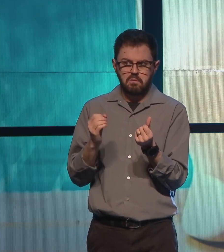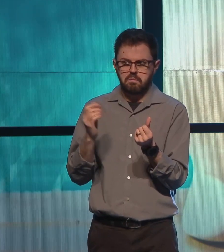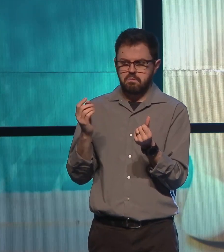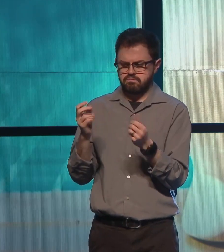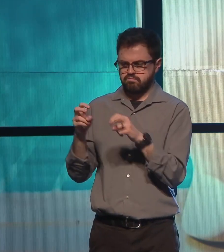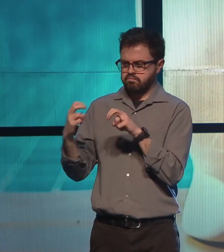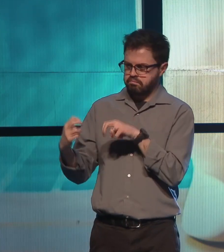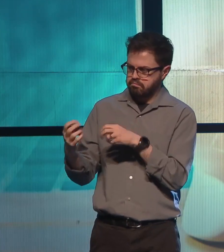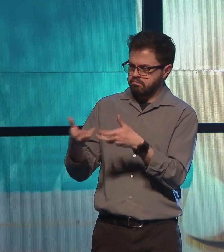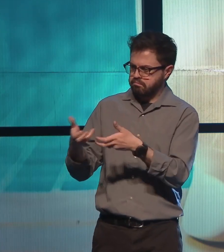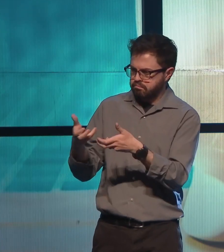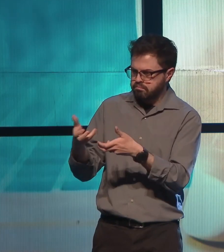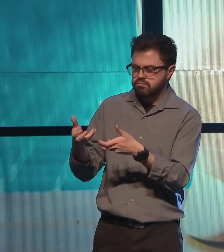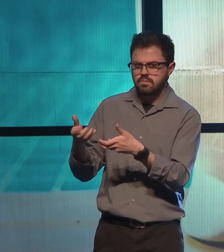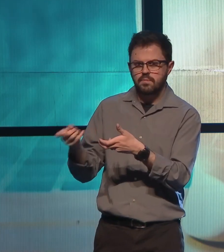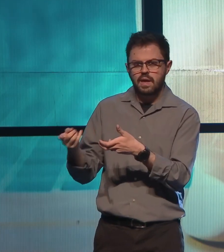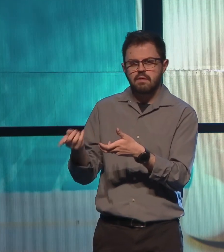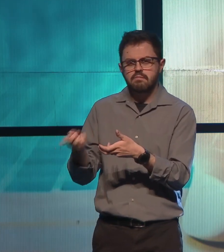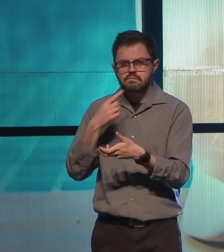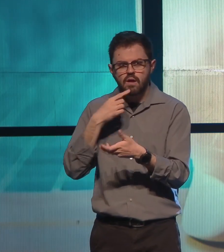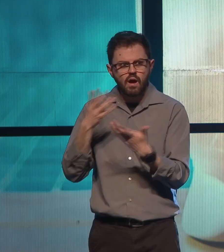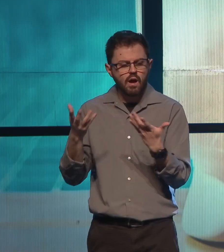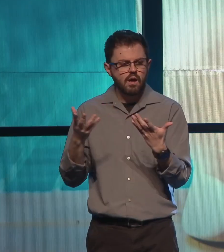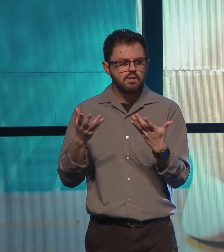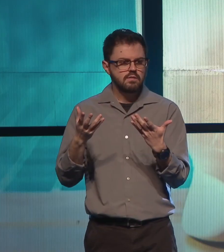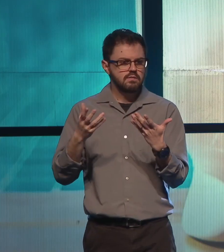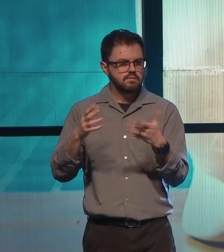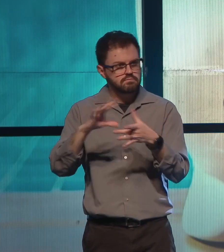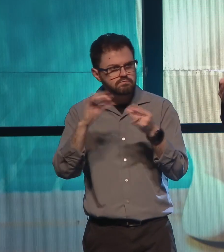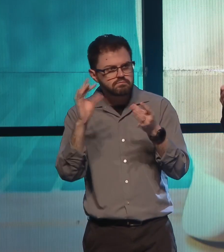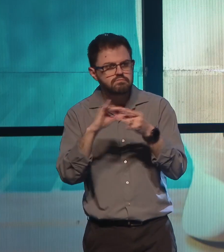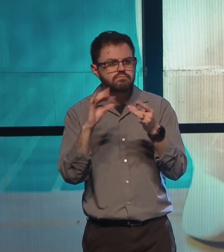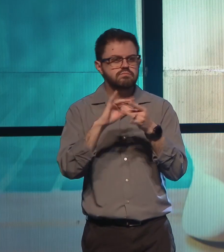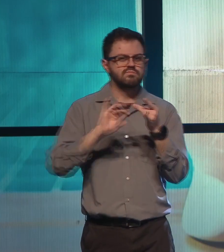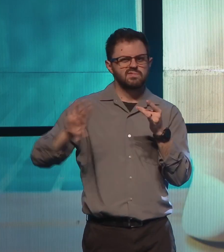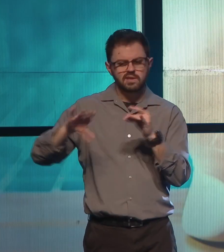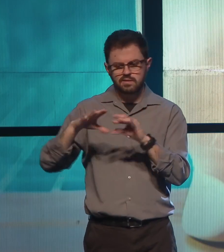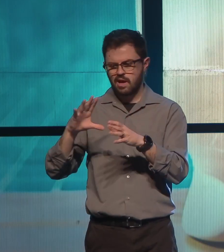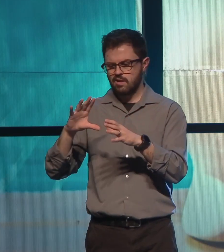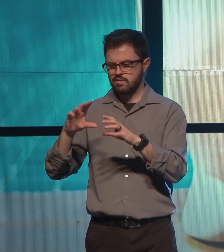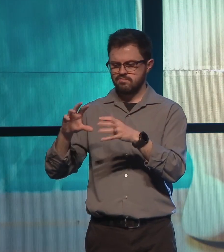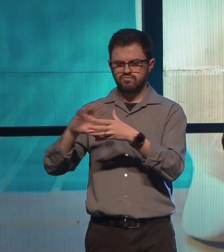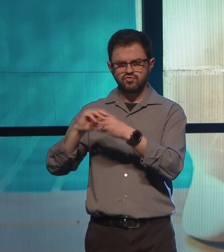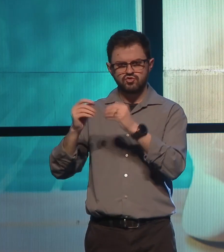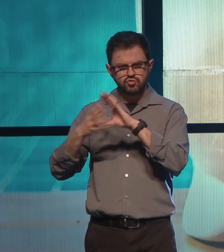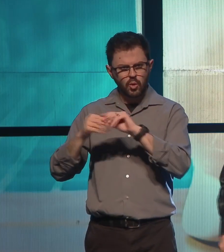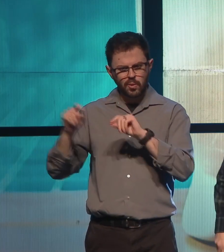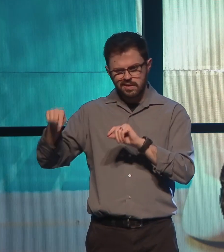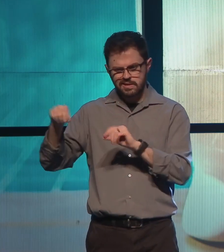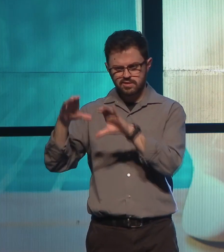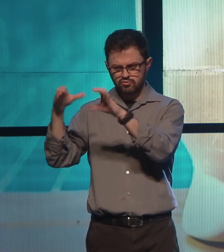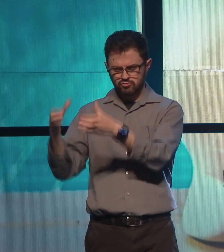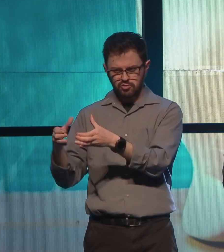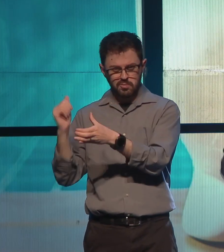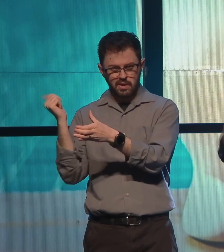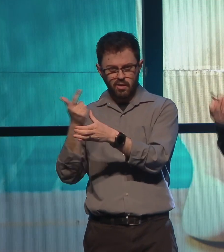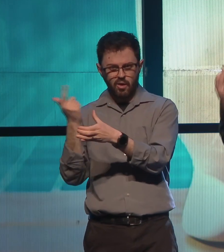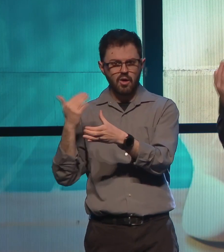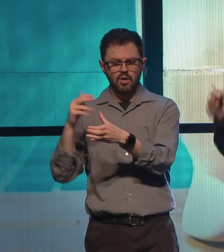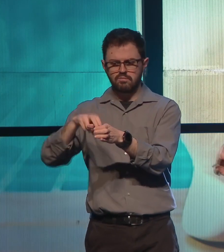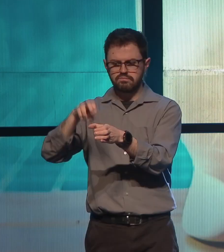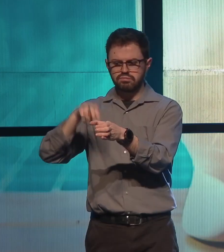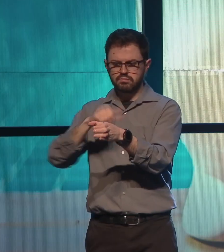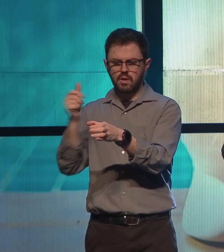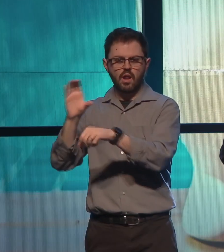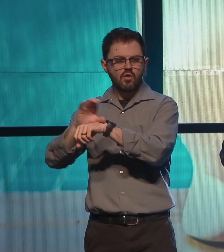So we're sitting down and they start just telling me like their journey as a group of people, and they had come from this other church, and really